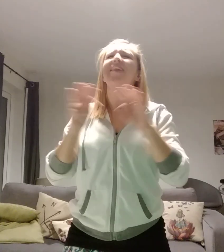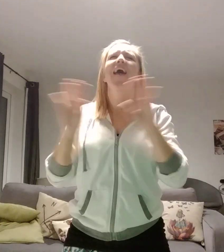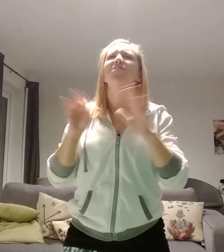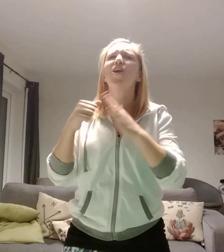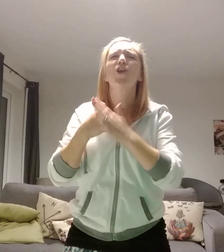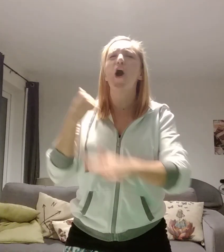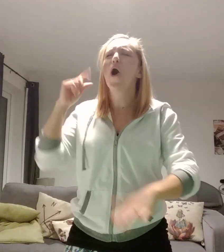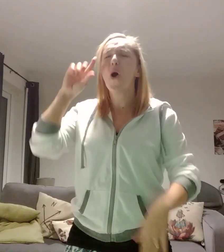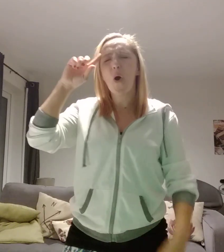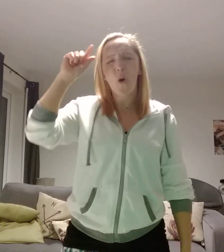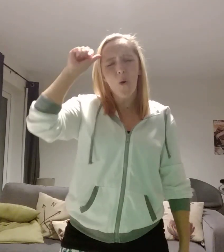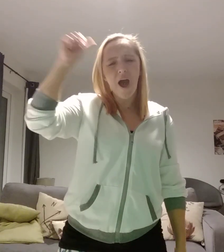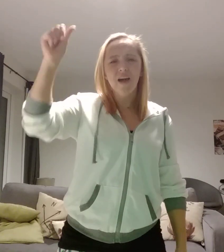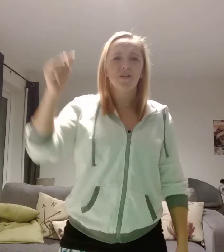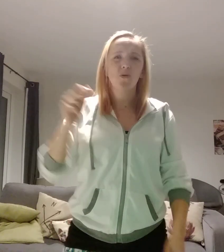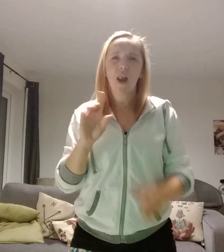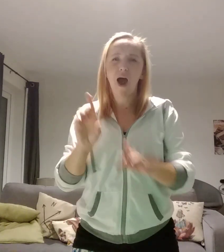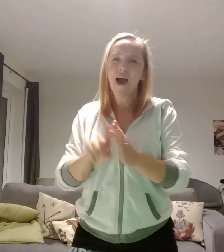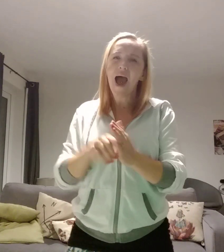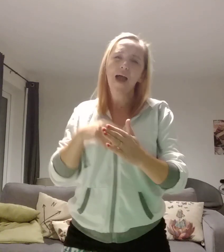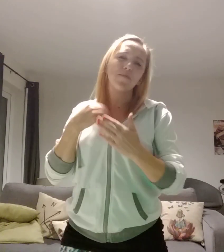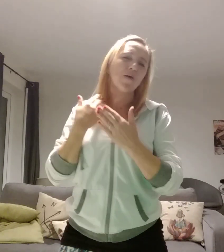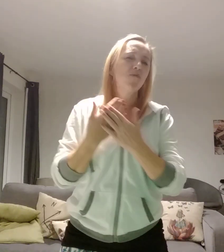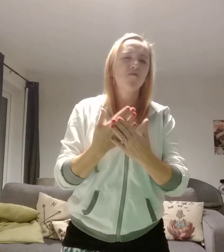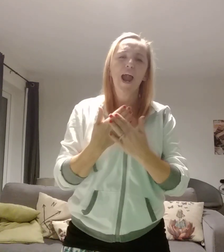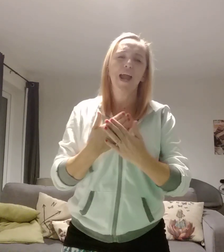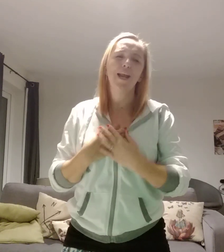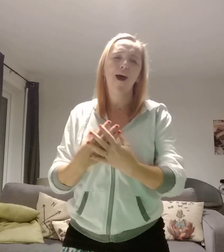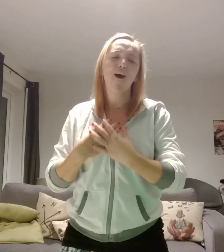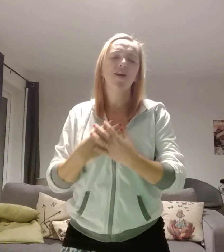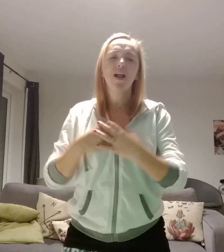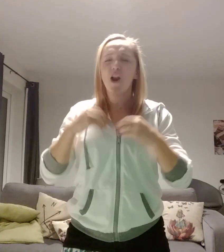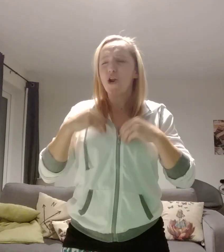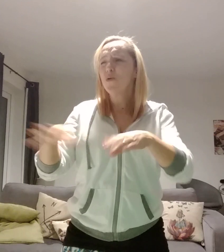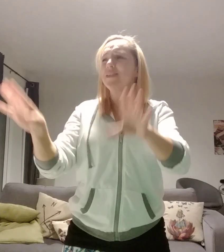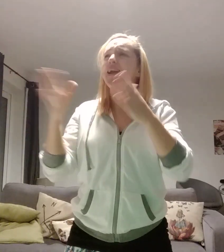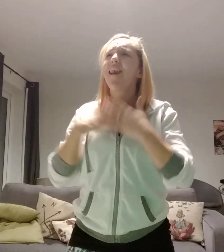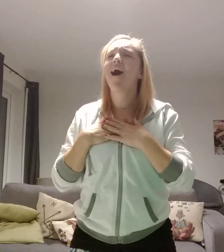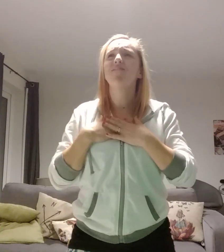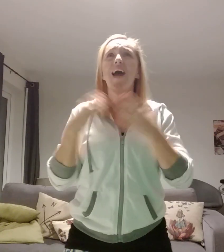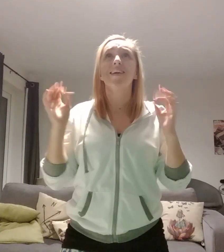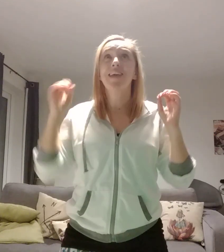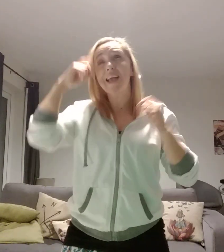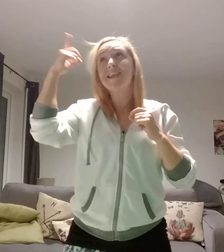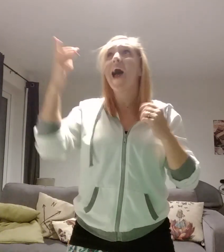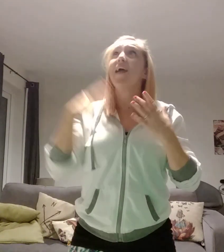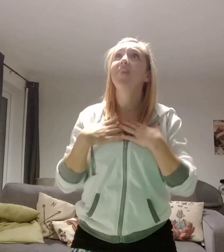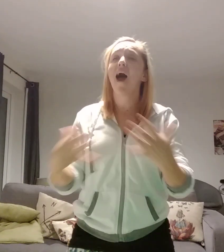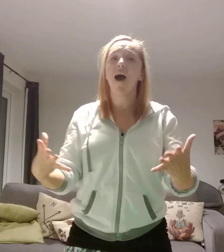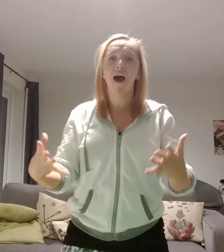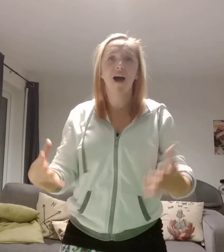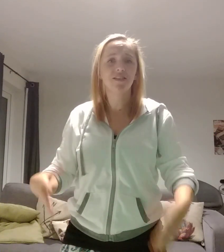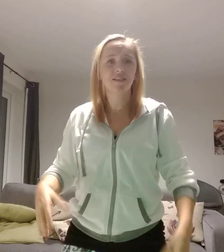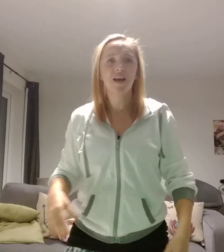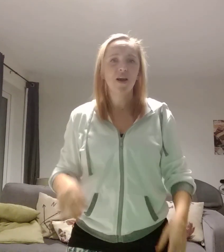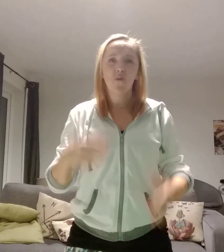never know. Too long I've been afraid of losing love, I guess I could. Well,